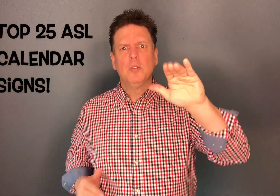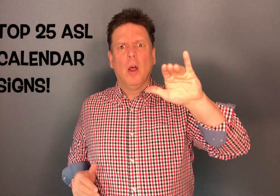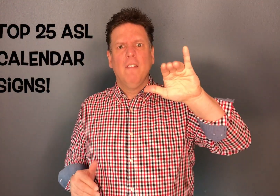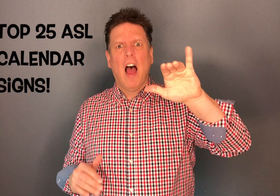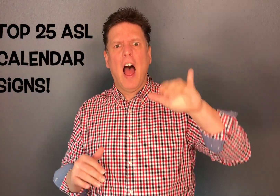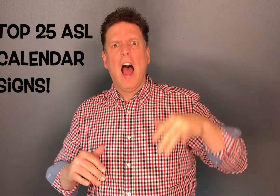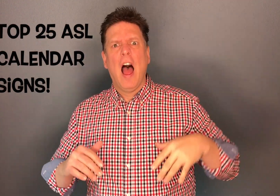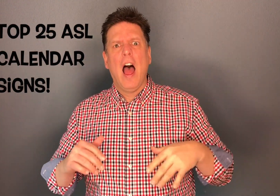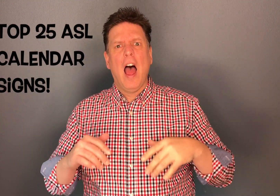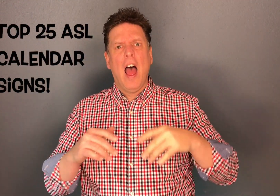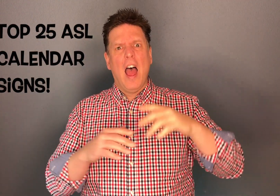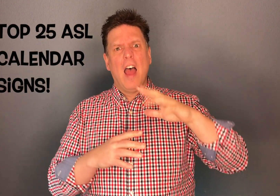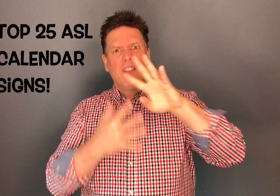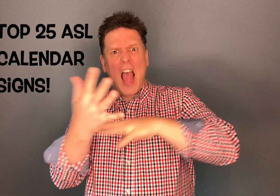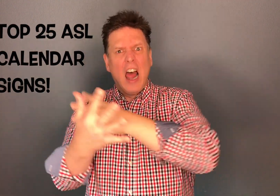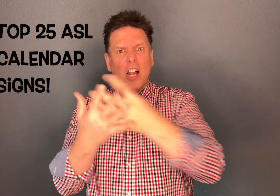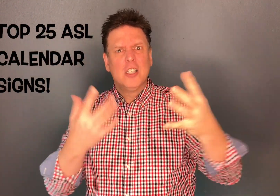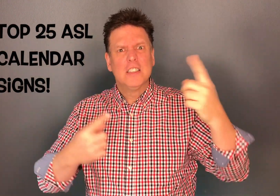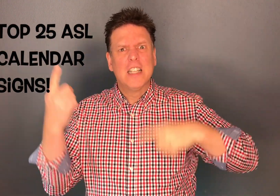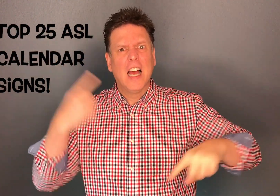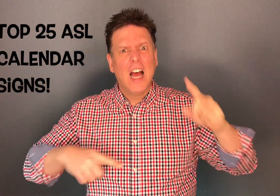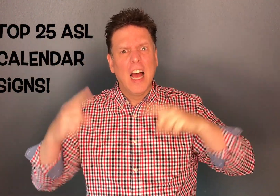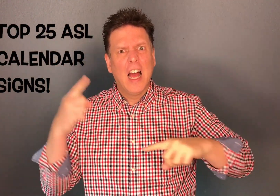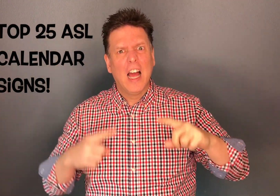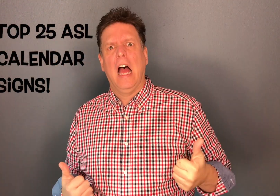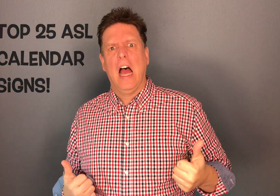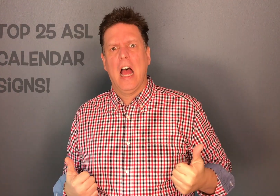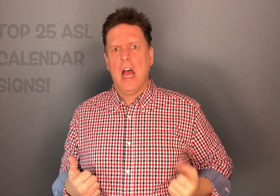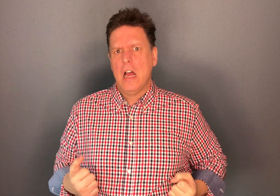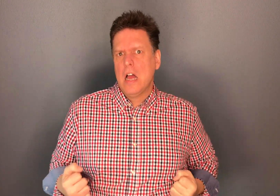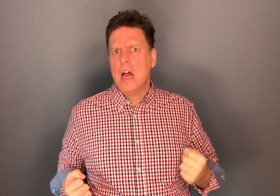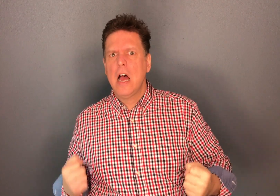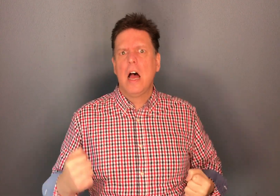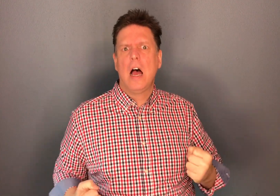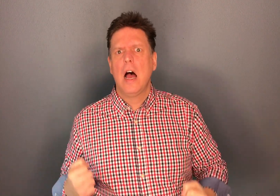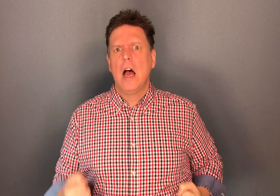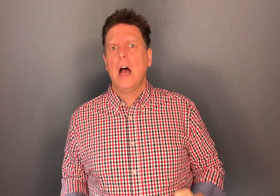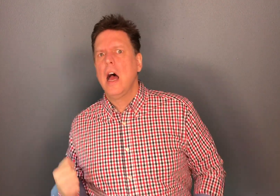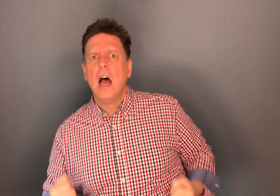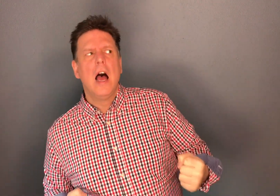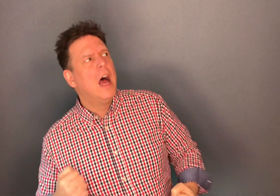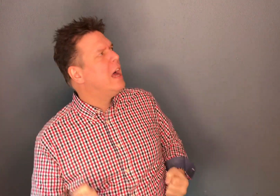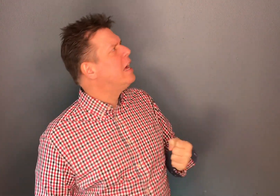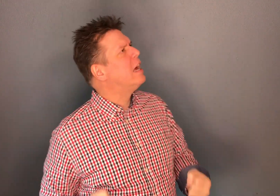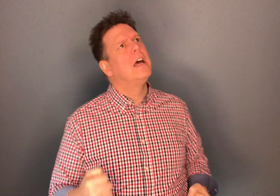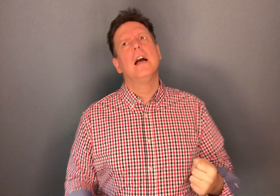Hey, it's a top 25 ASL Calendar Signs.